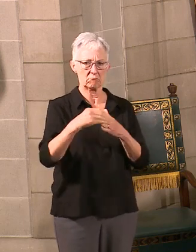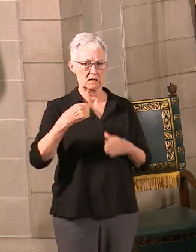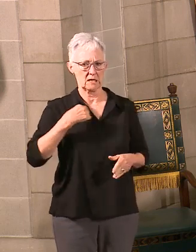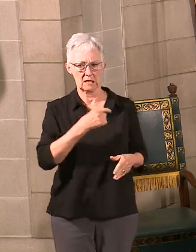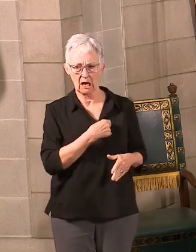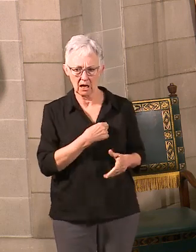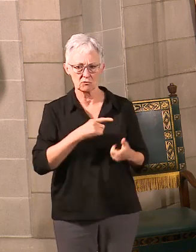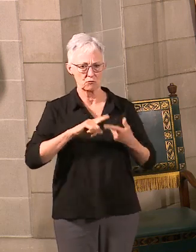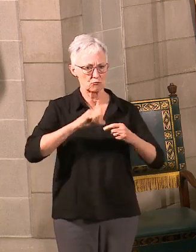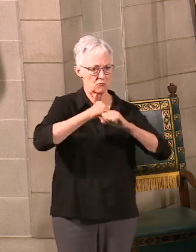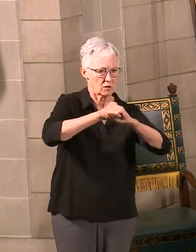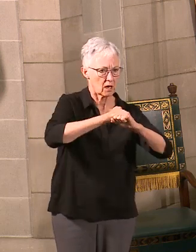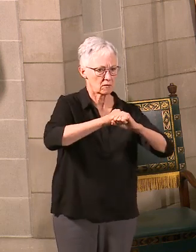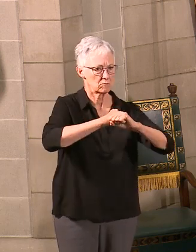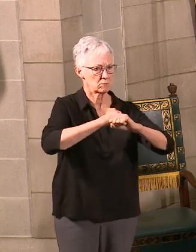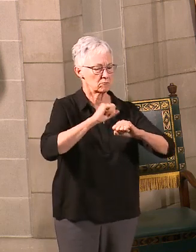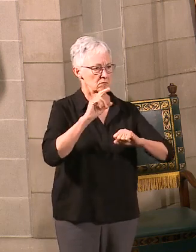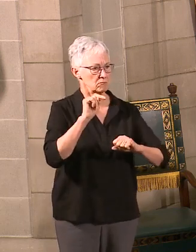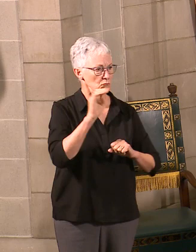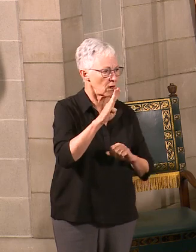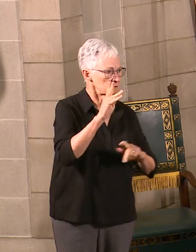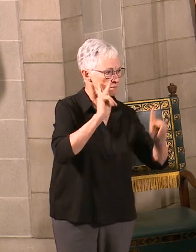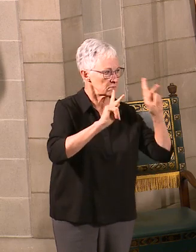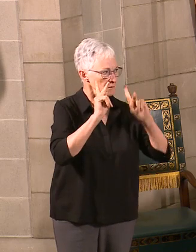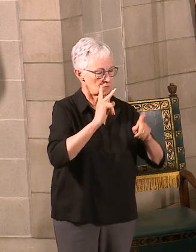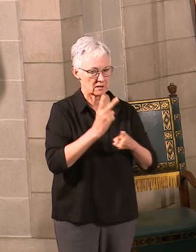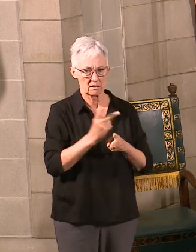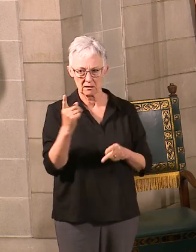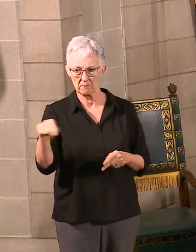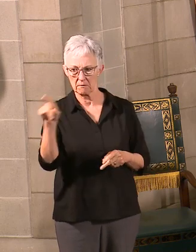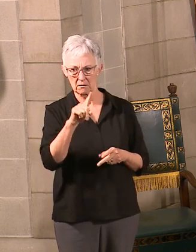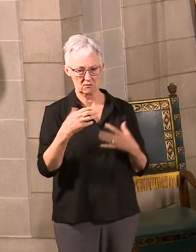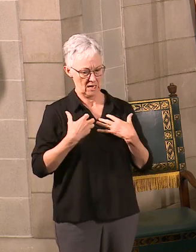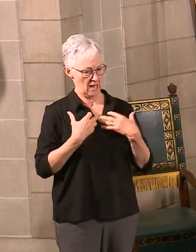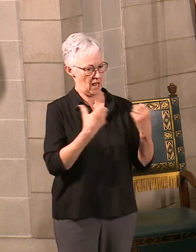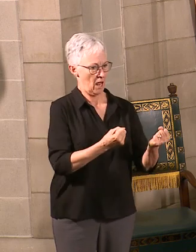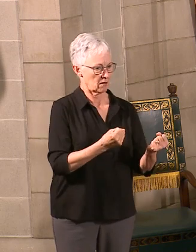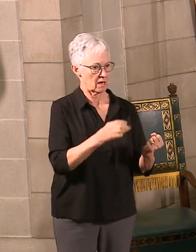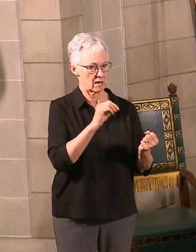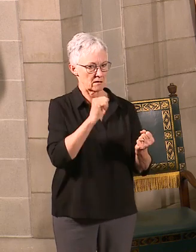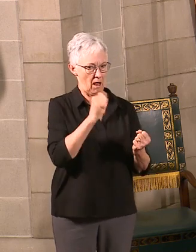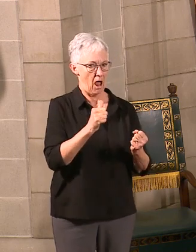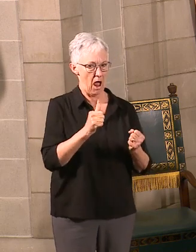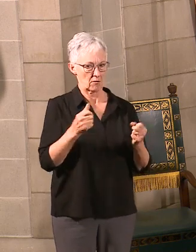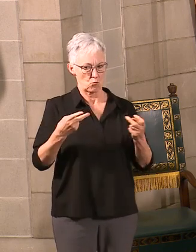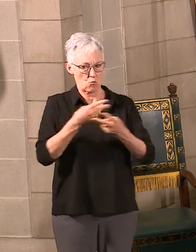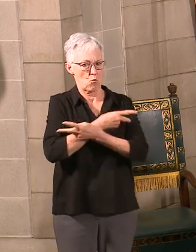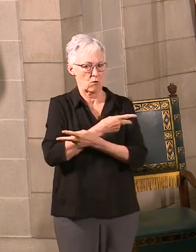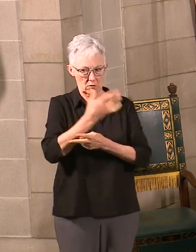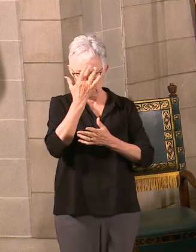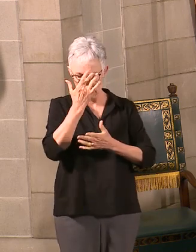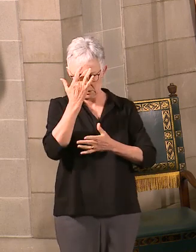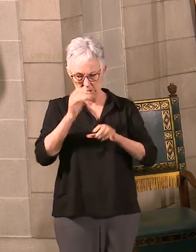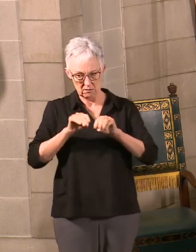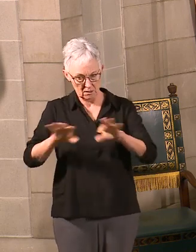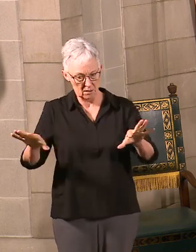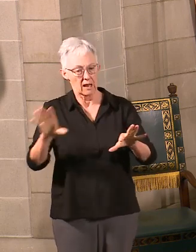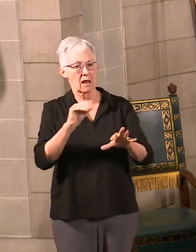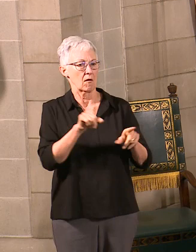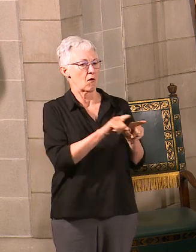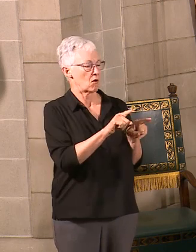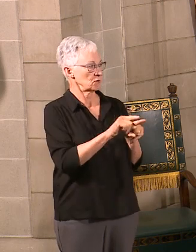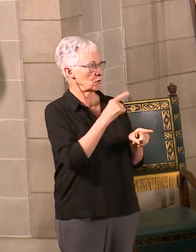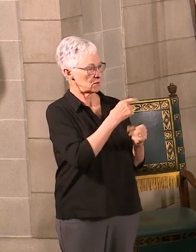in protecting Nebraskans primarily for their health, but in addition to that, being ready to open up our businesses and get on with our